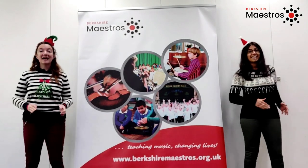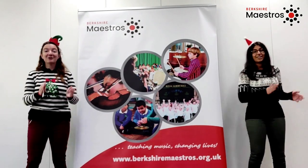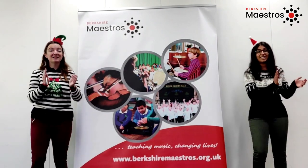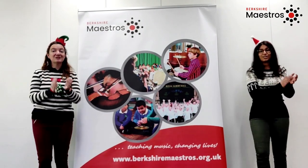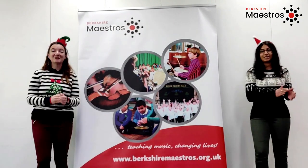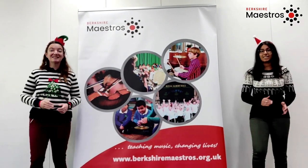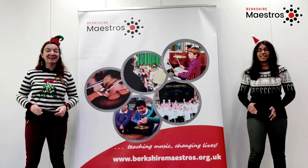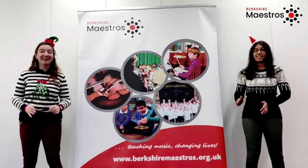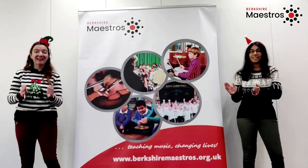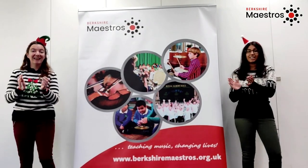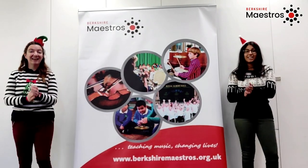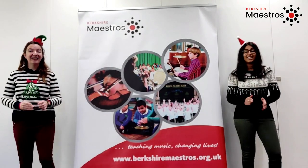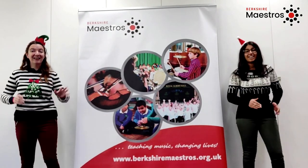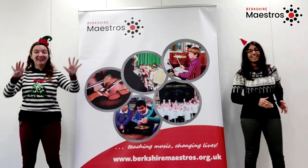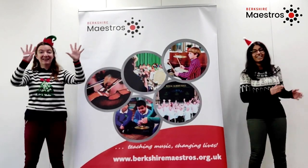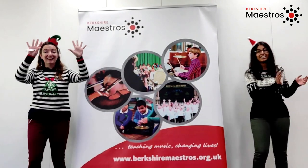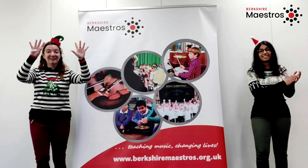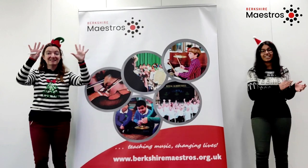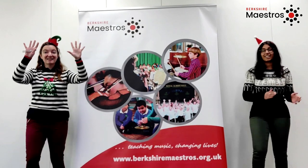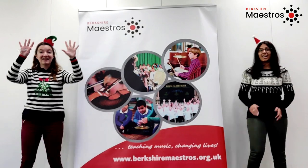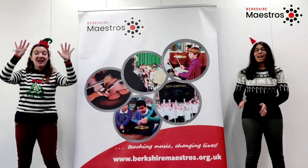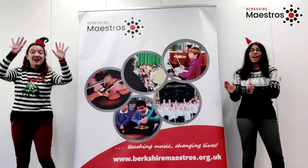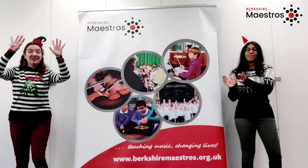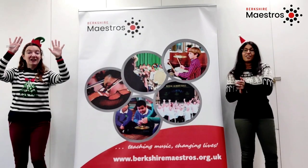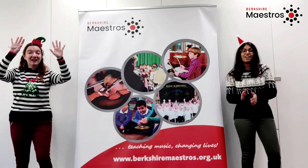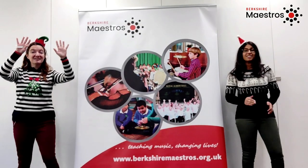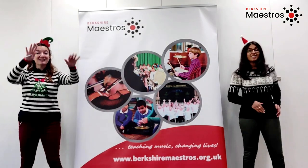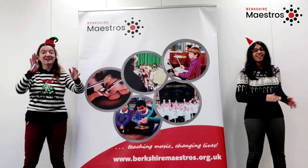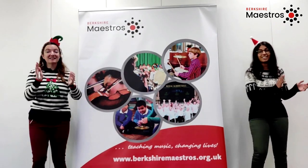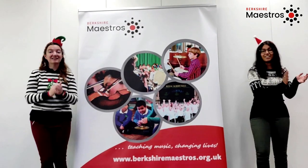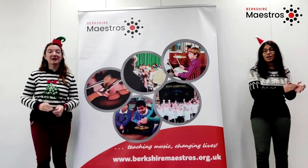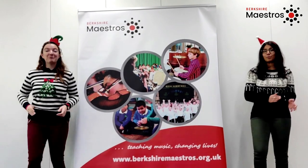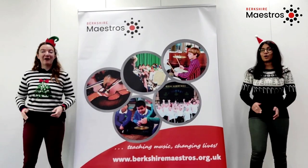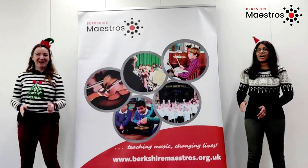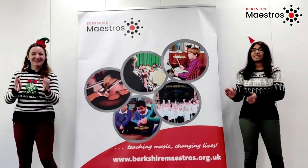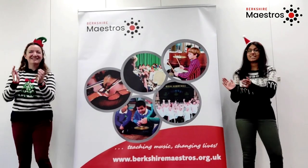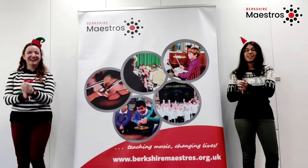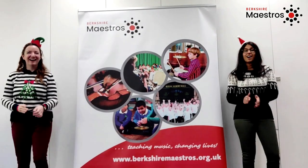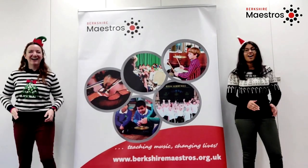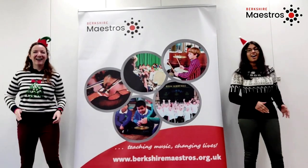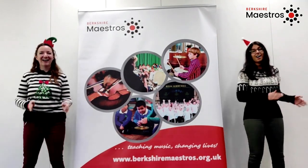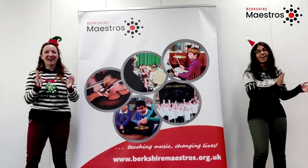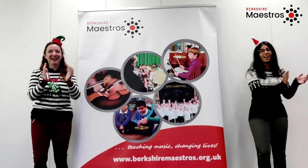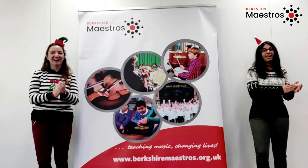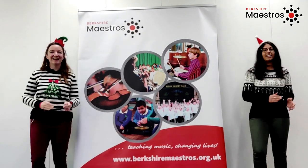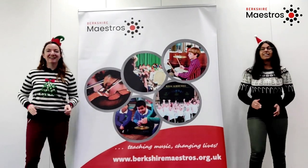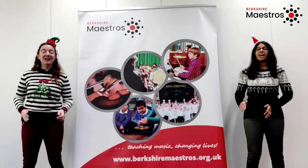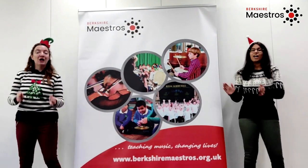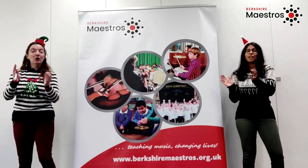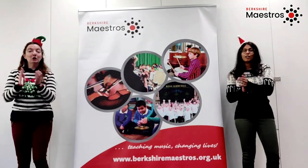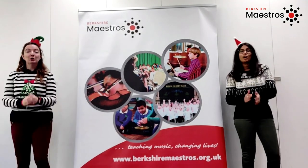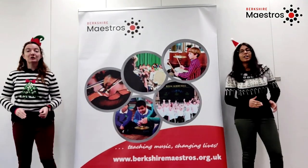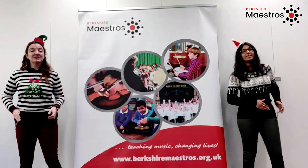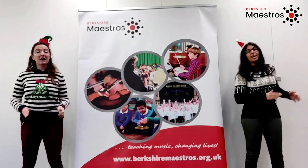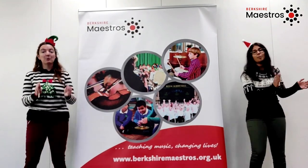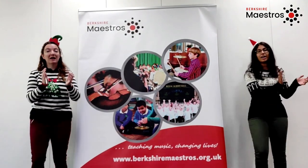down his sweet head. The stars in the bright sky, look down where